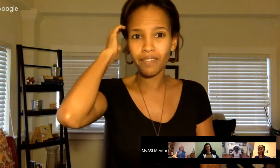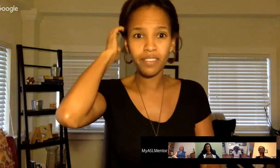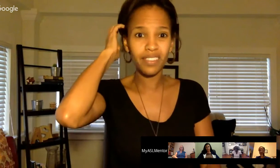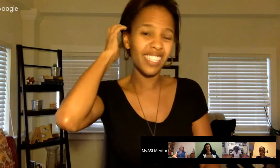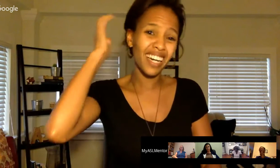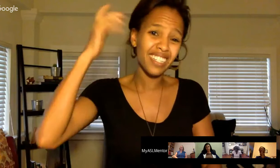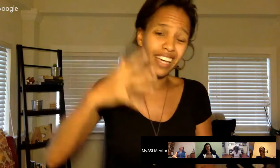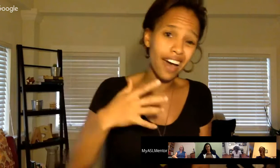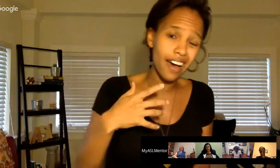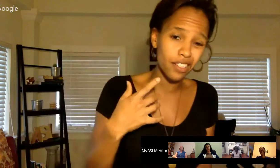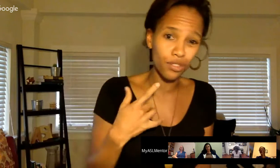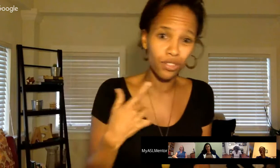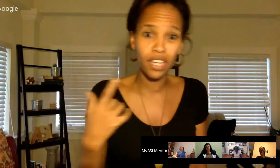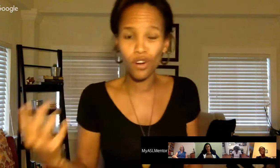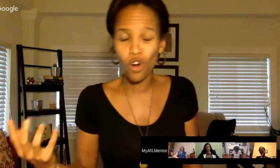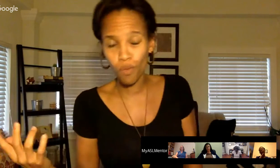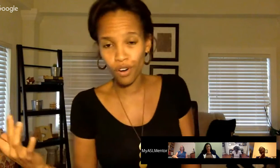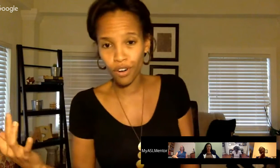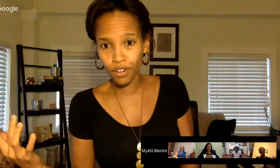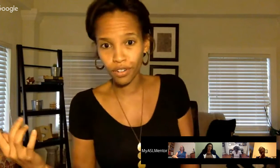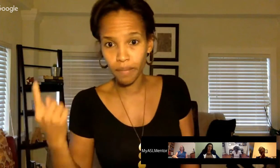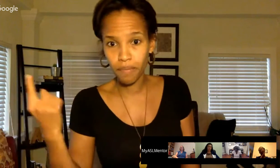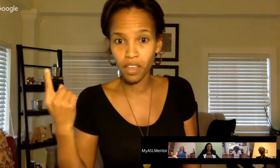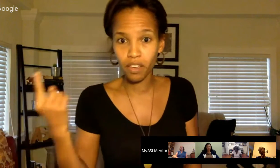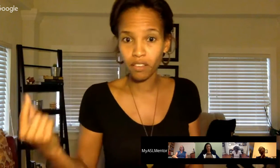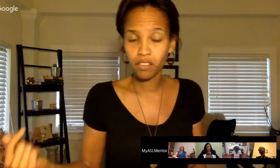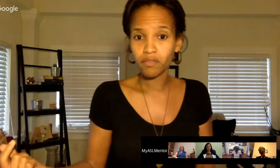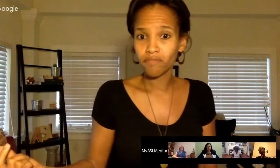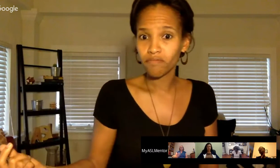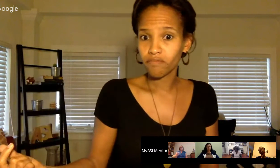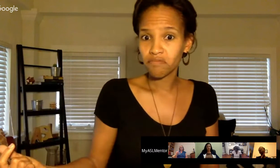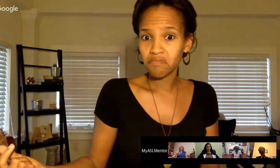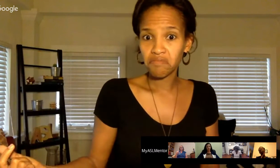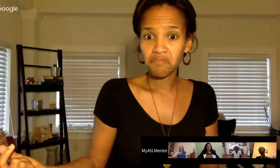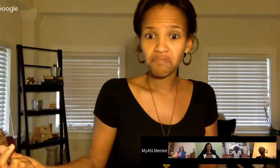might see on a test or see in their homework or something?